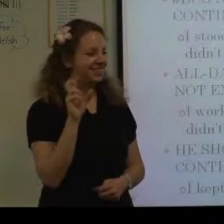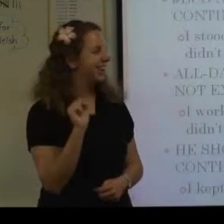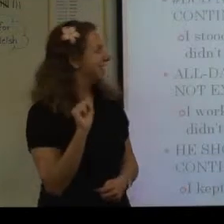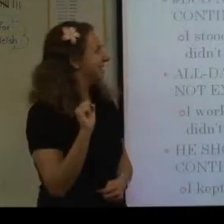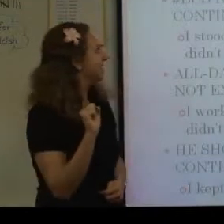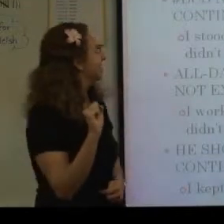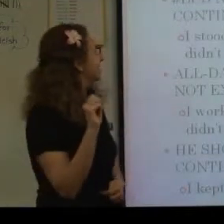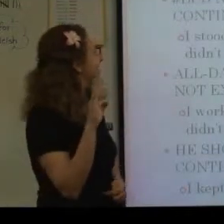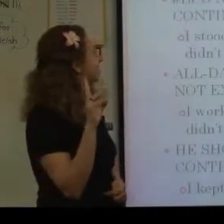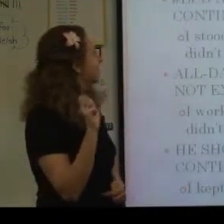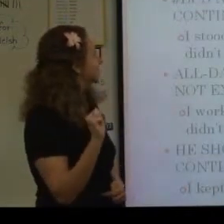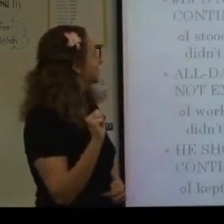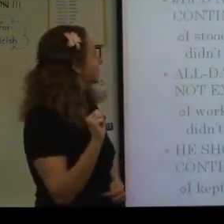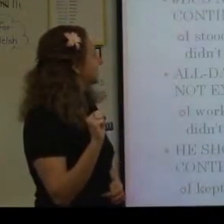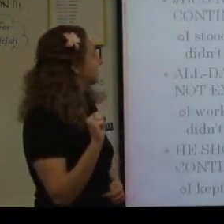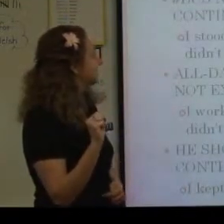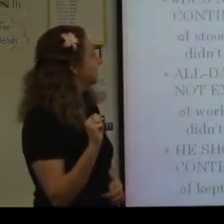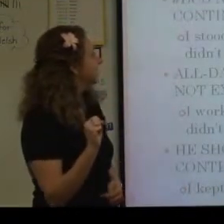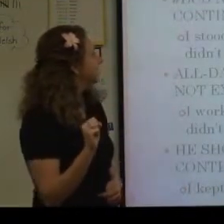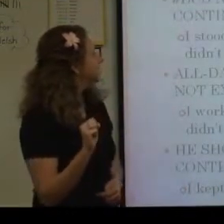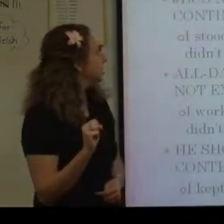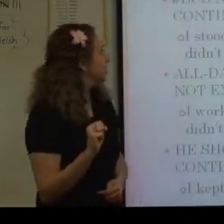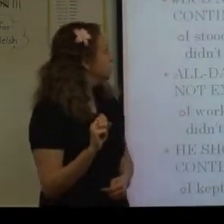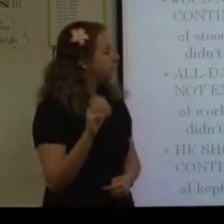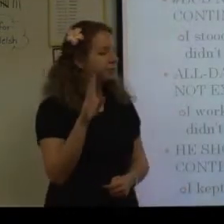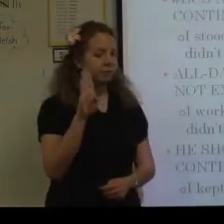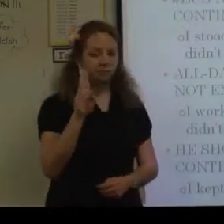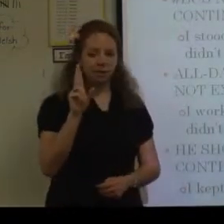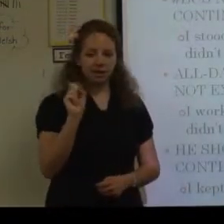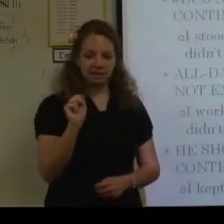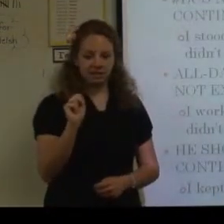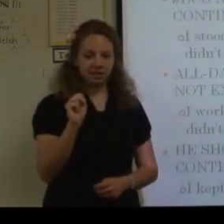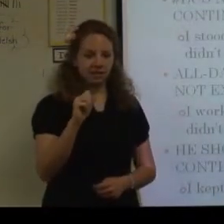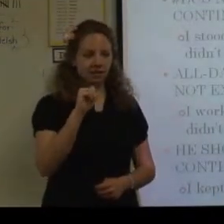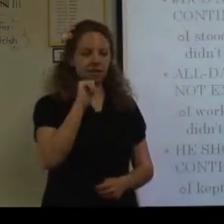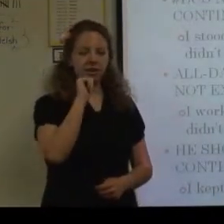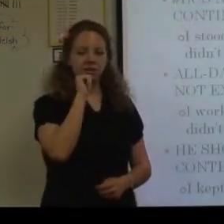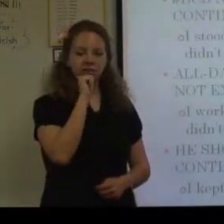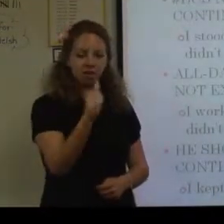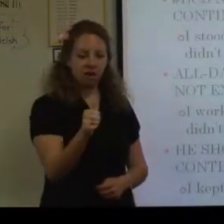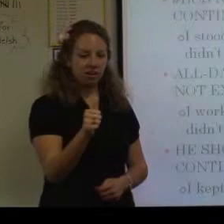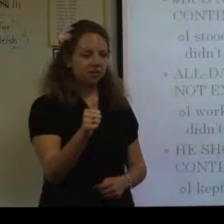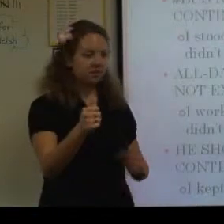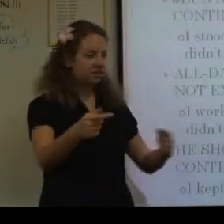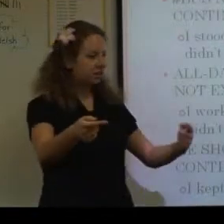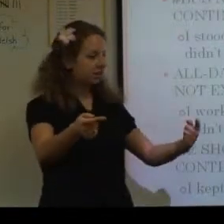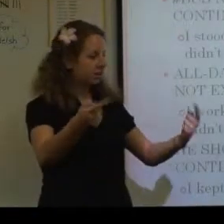I like that one. So, the bus, not